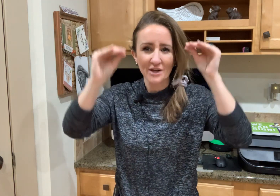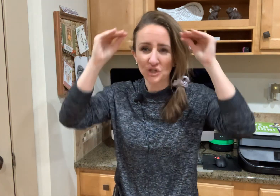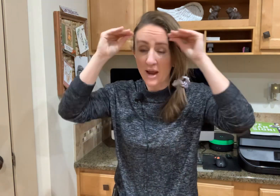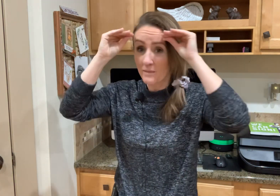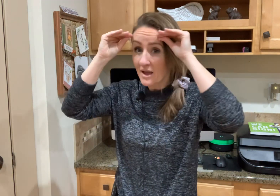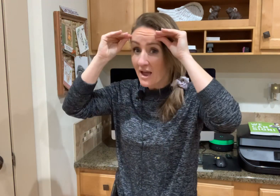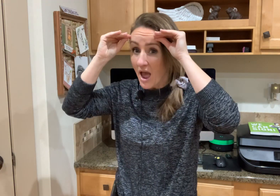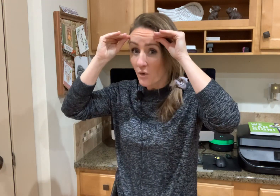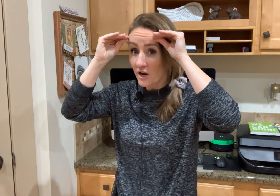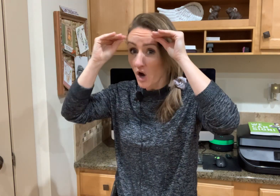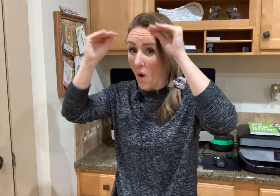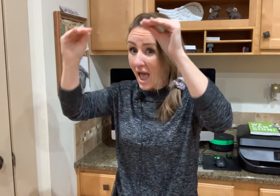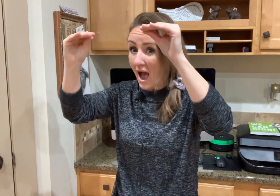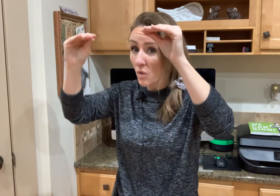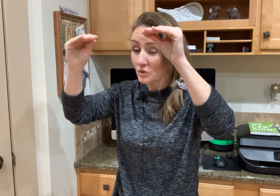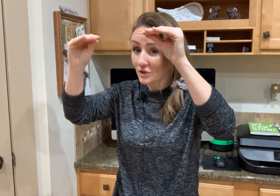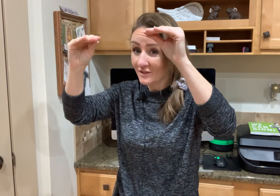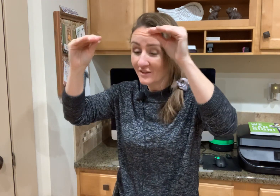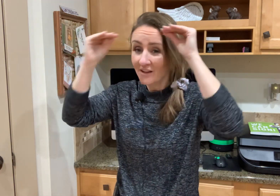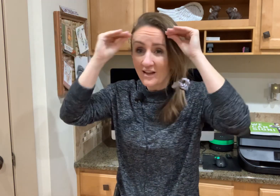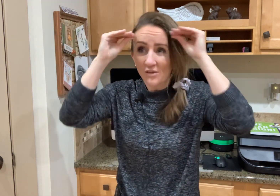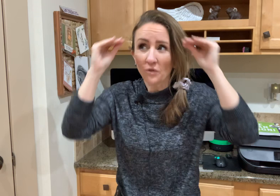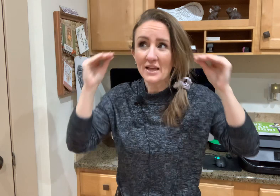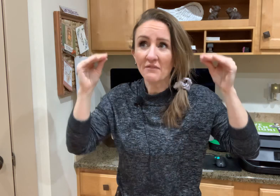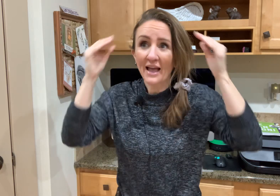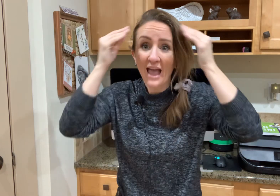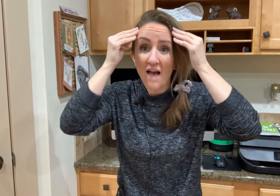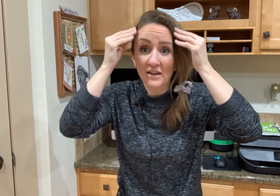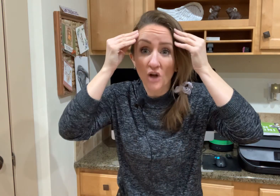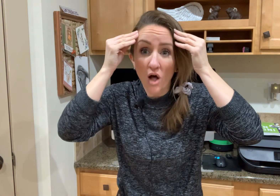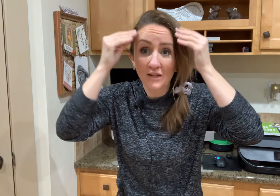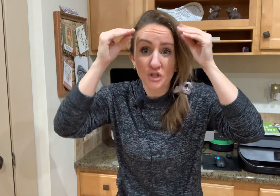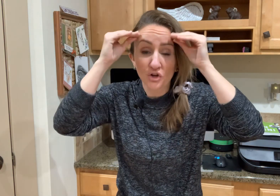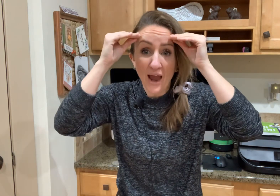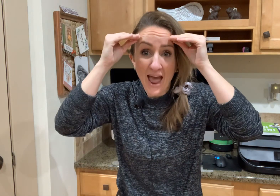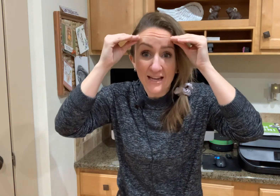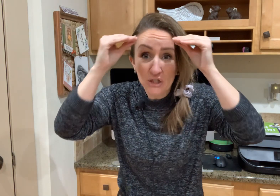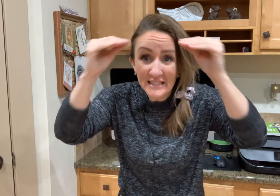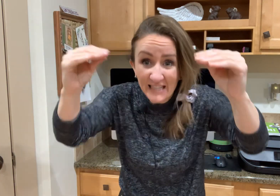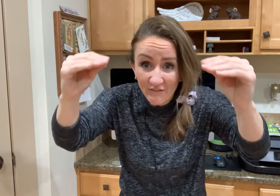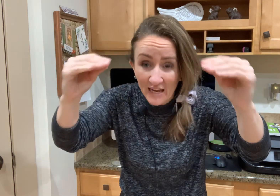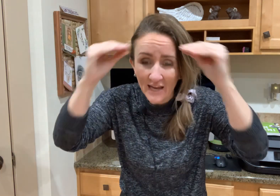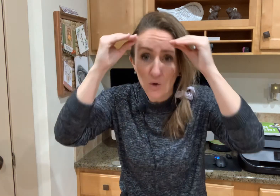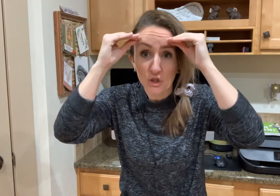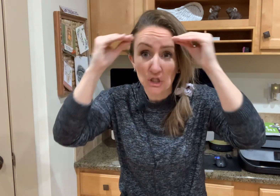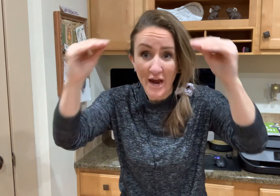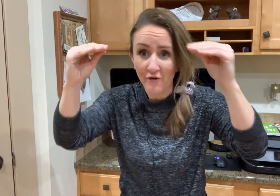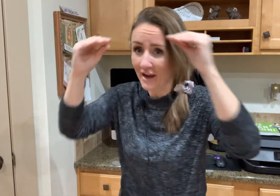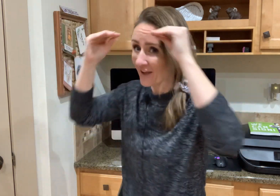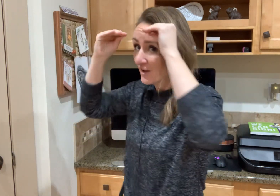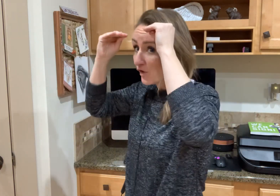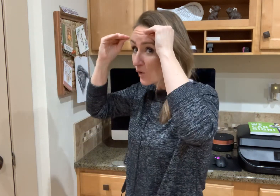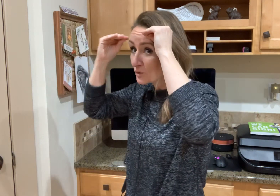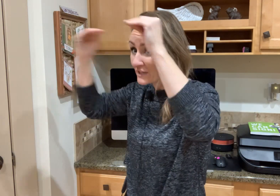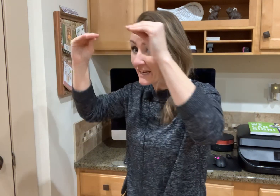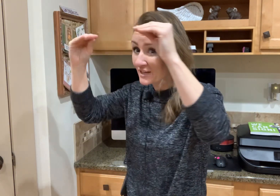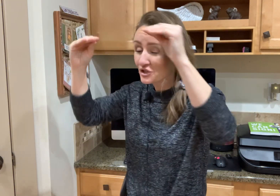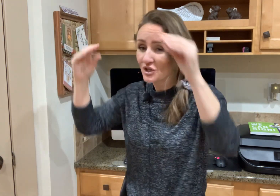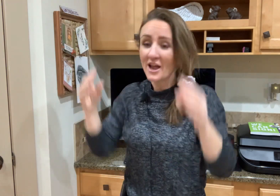shape, and we're going to go out. So think of like having knowledge in your head and giving it or sharing it. So teach.